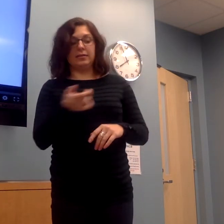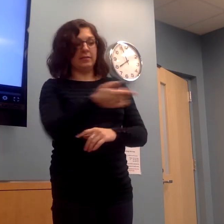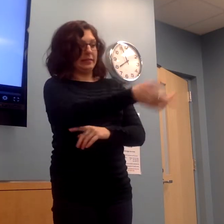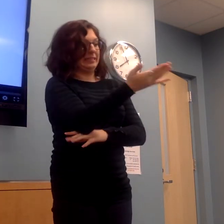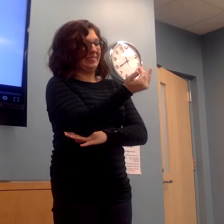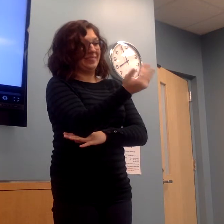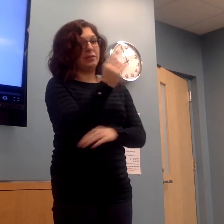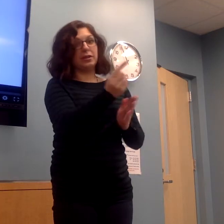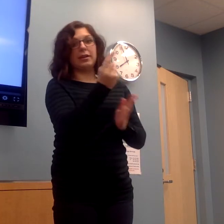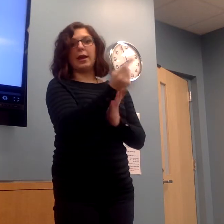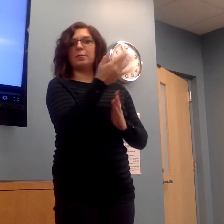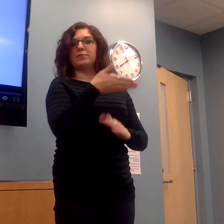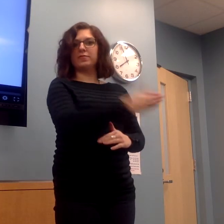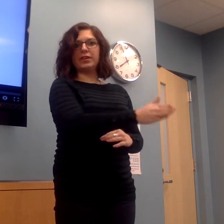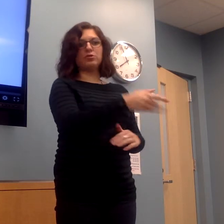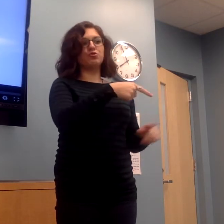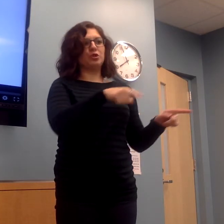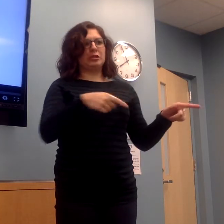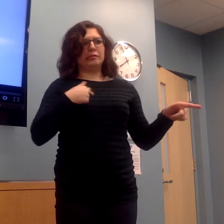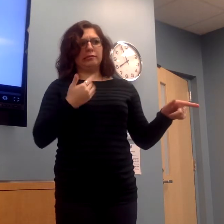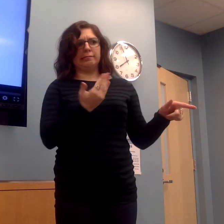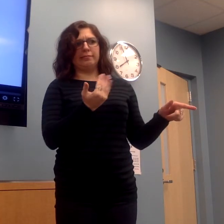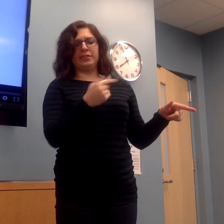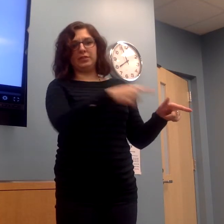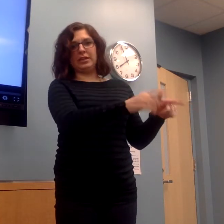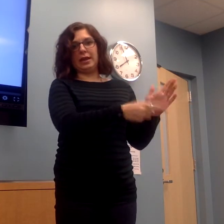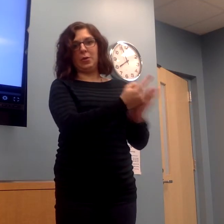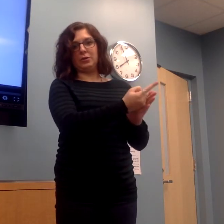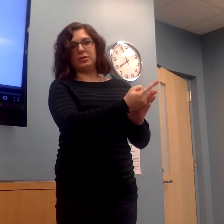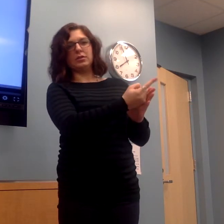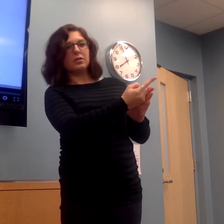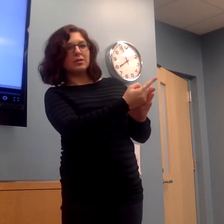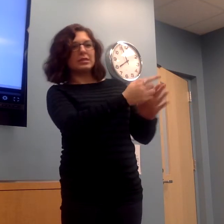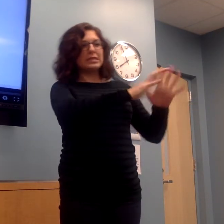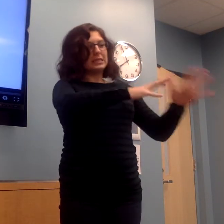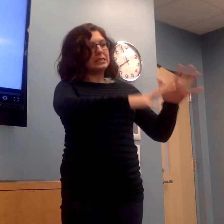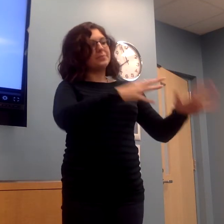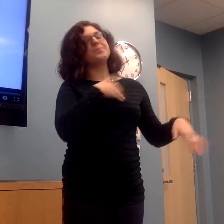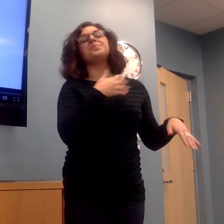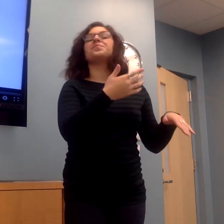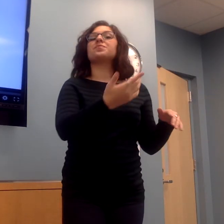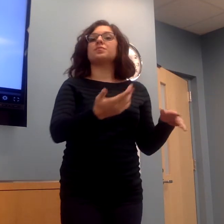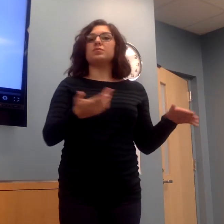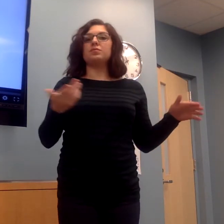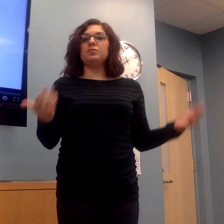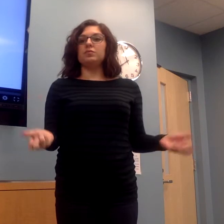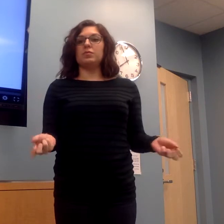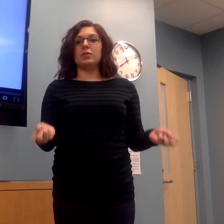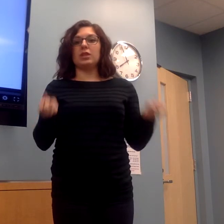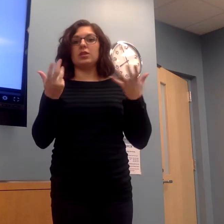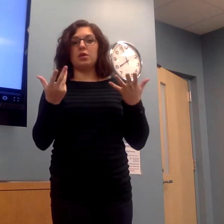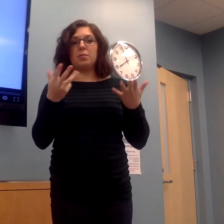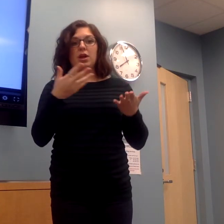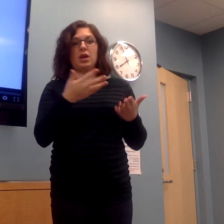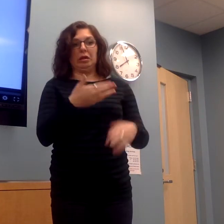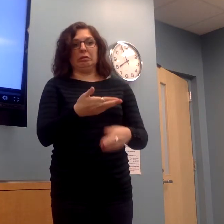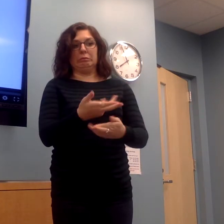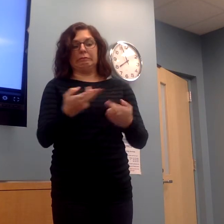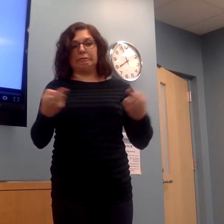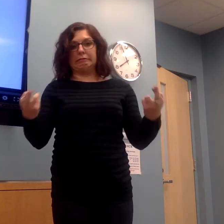edible fish dinner. One more piece of information I'm going to need here. How many resources do each of our producers have to